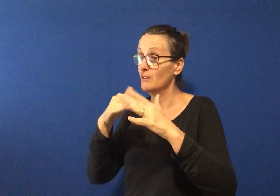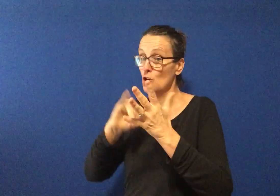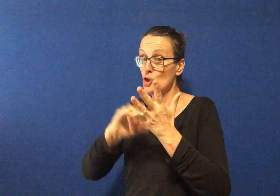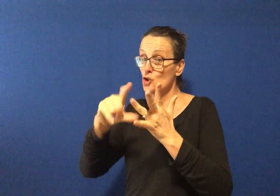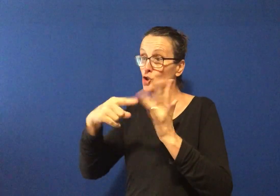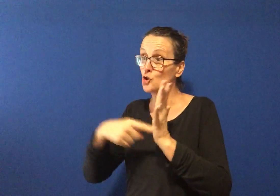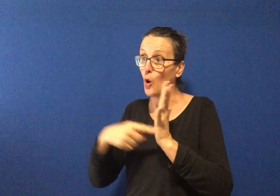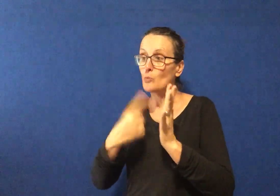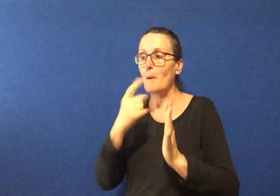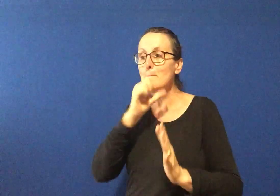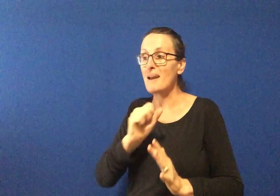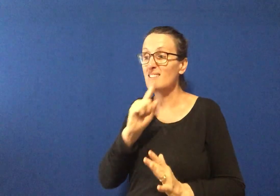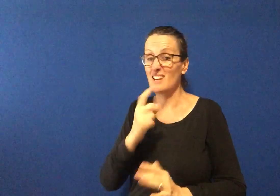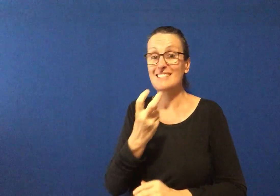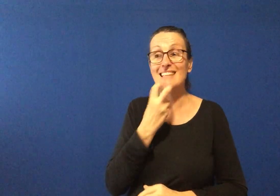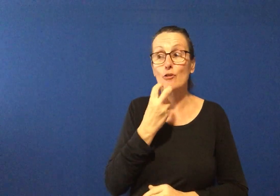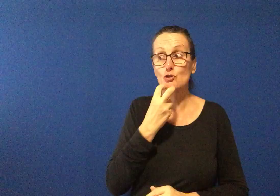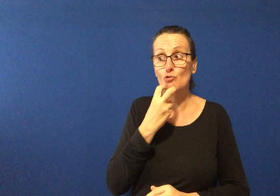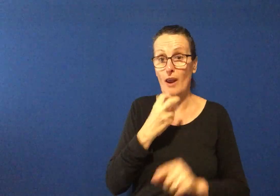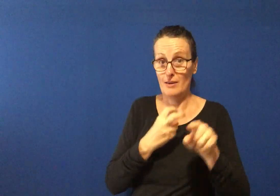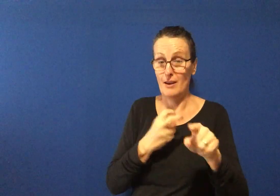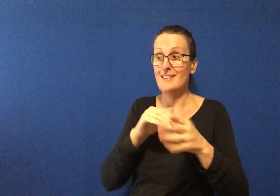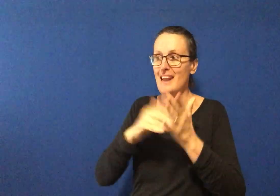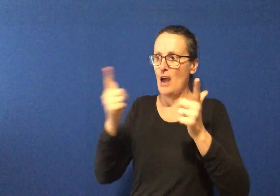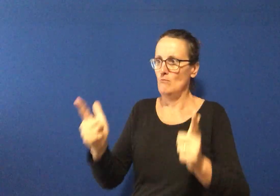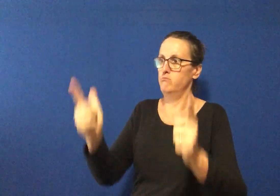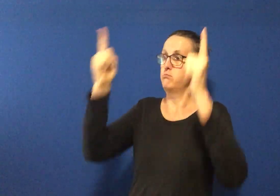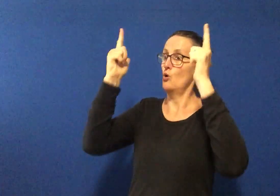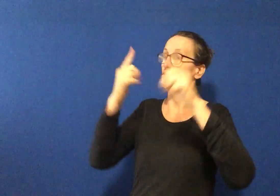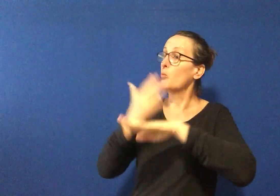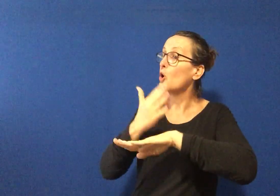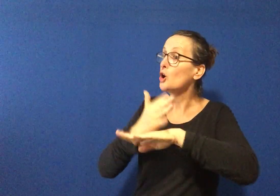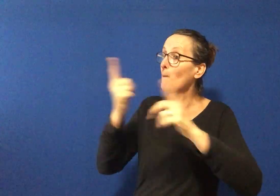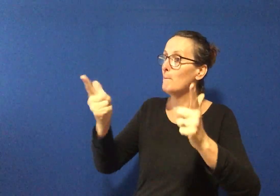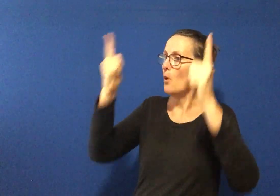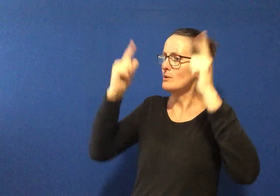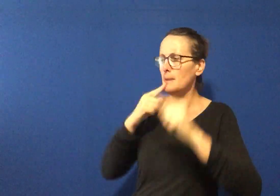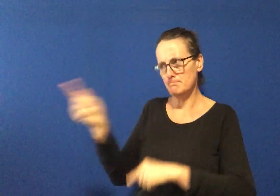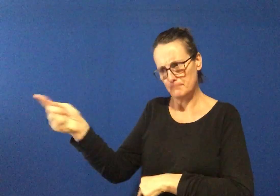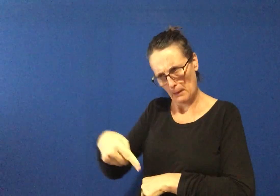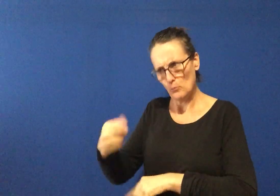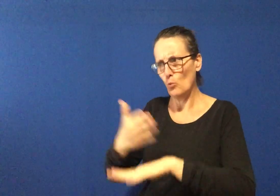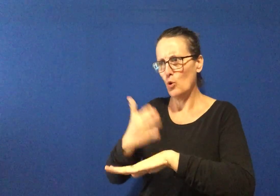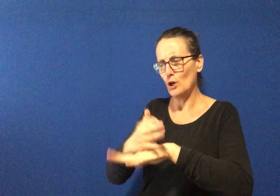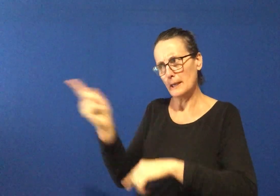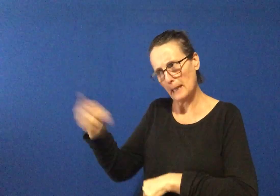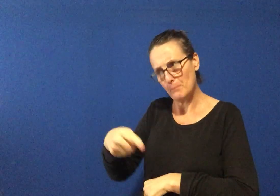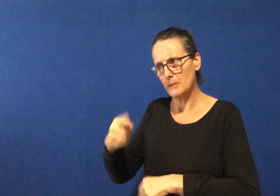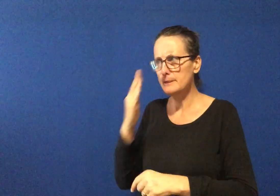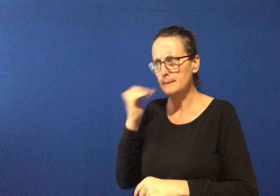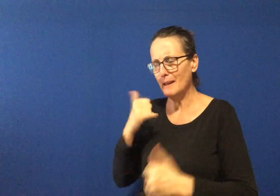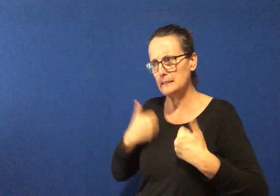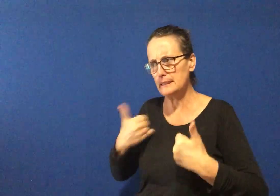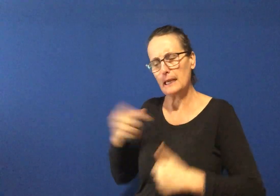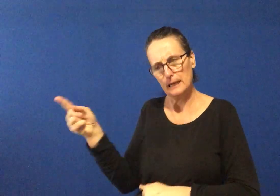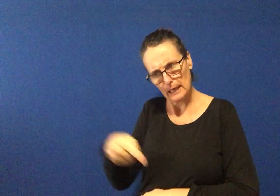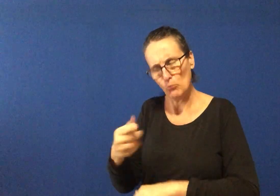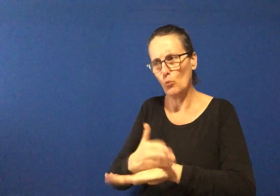flip side. The employers in South Australia are asking sort of people to come back and tough it out and come to work. And even Scott's wife, who's